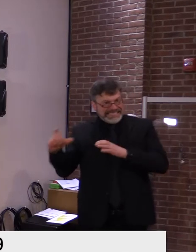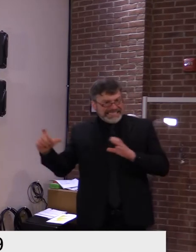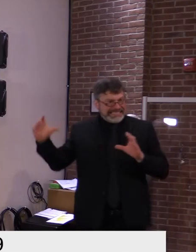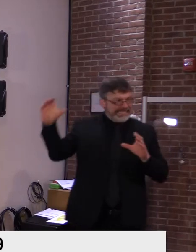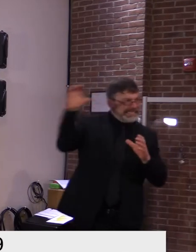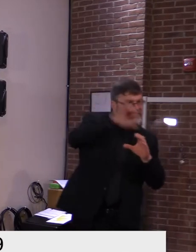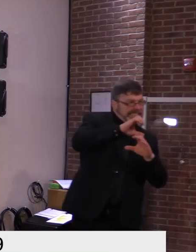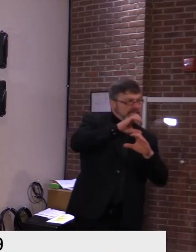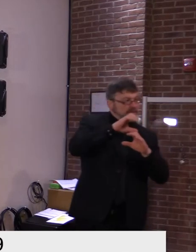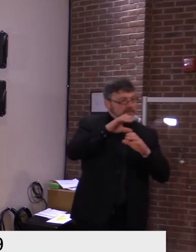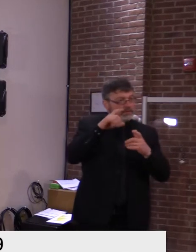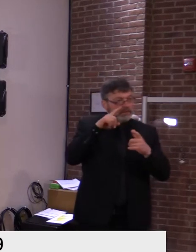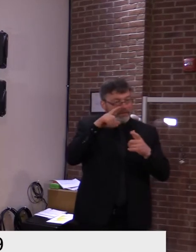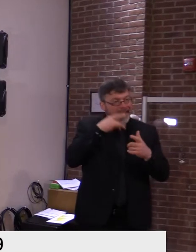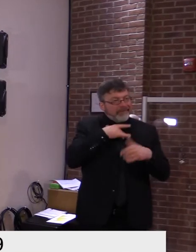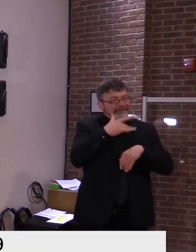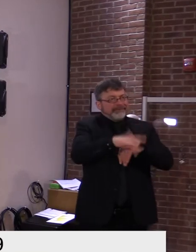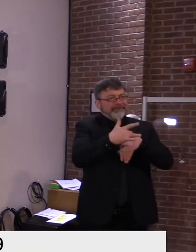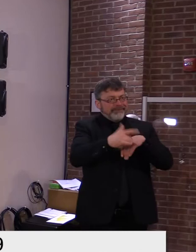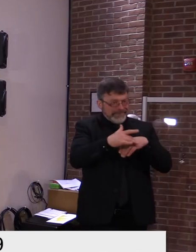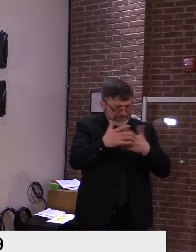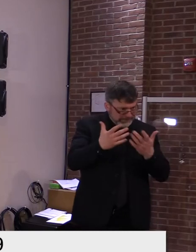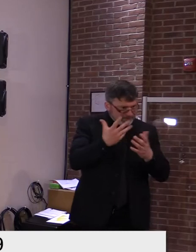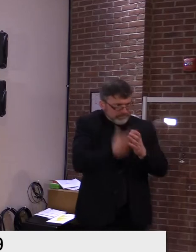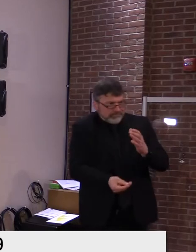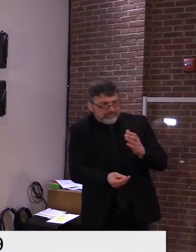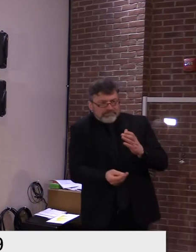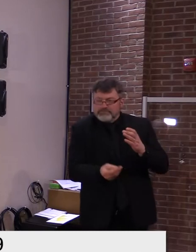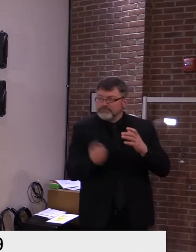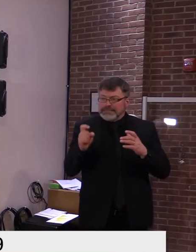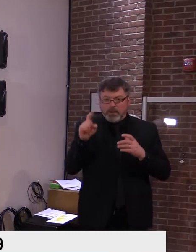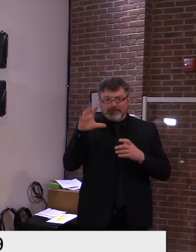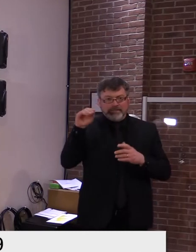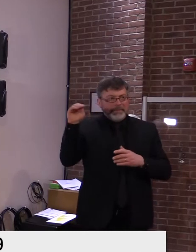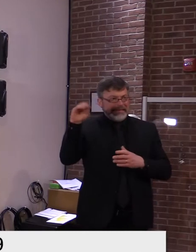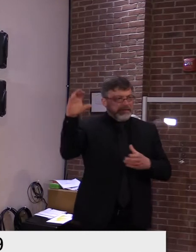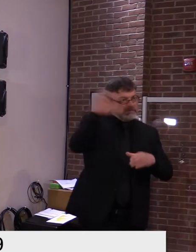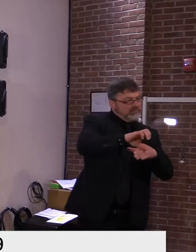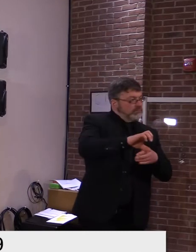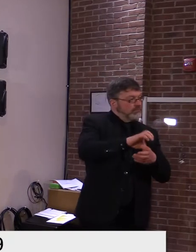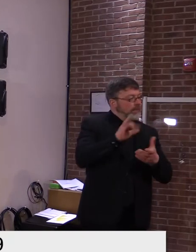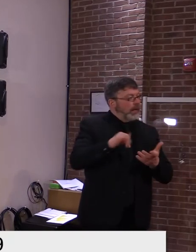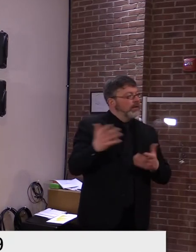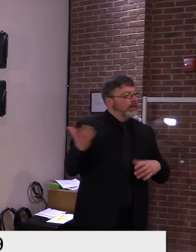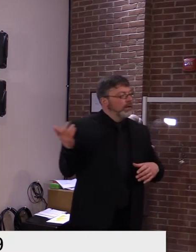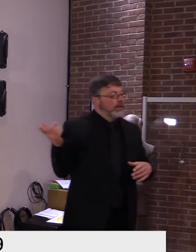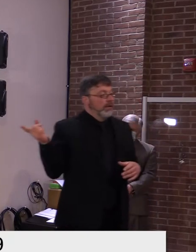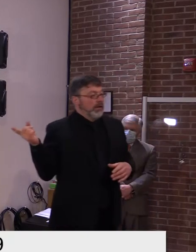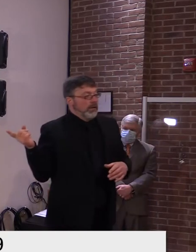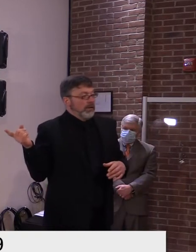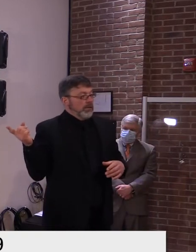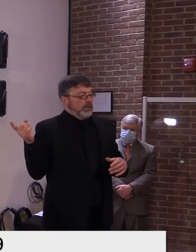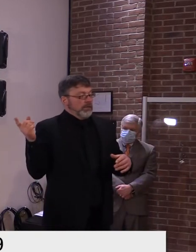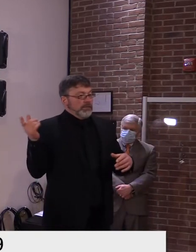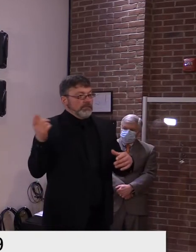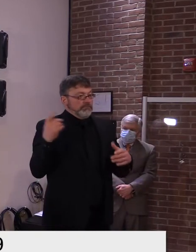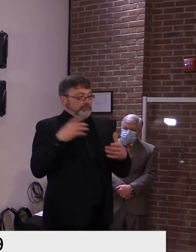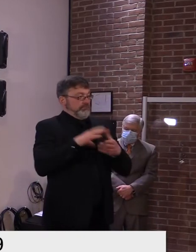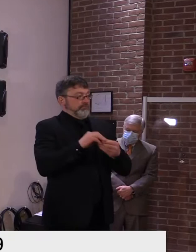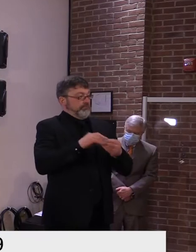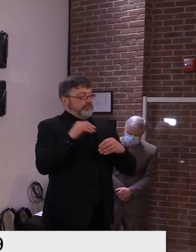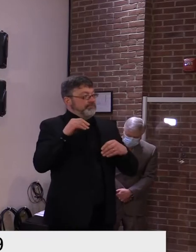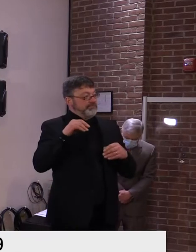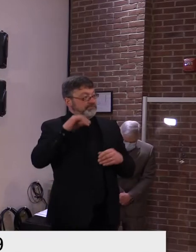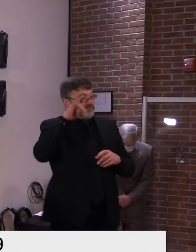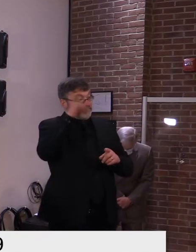well, first of all, I want to give credit where credit's due. Treasurer brought this up early in the year. I've talked about this a lot over the last